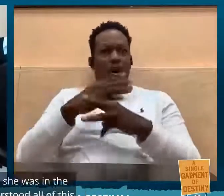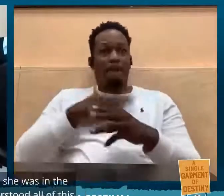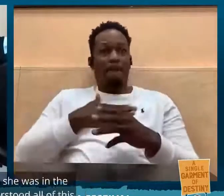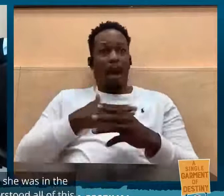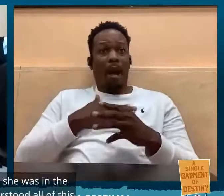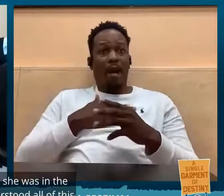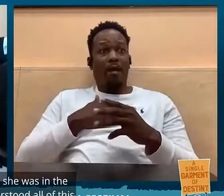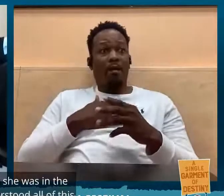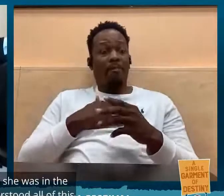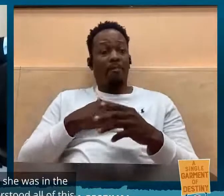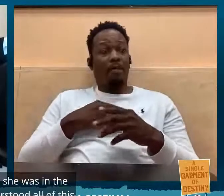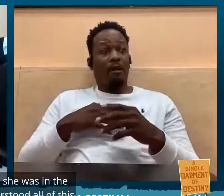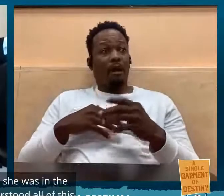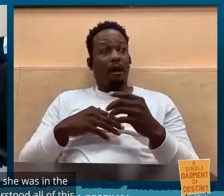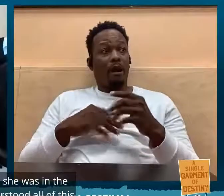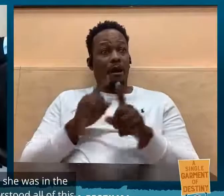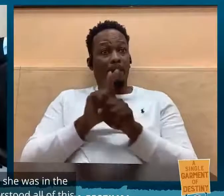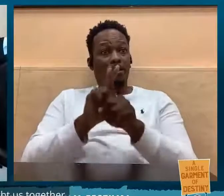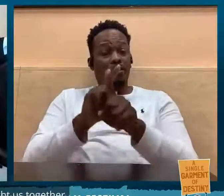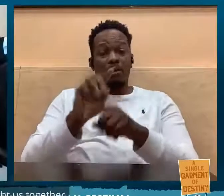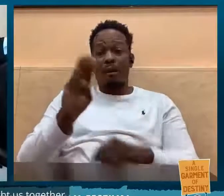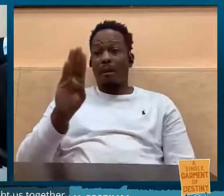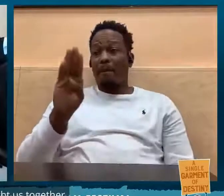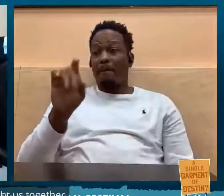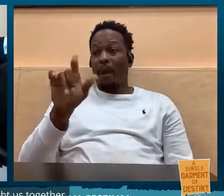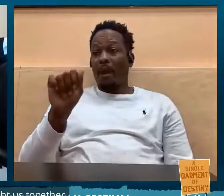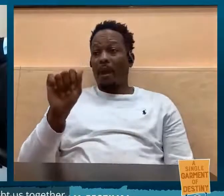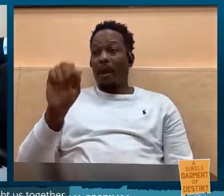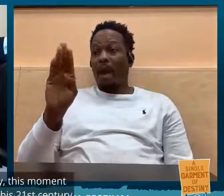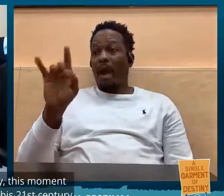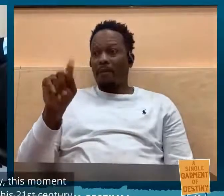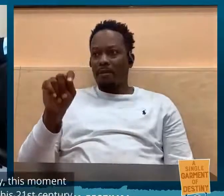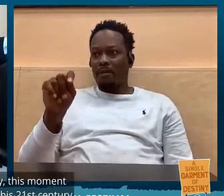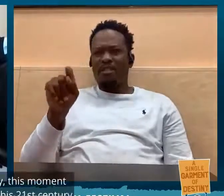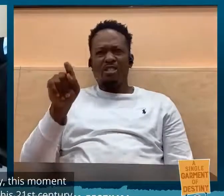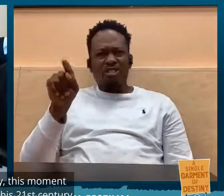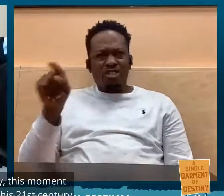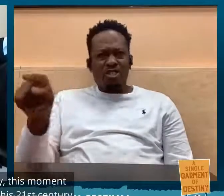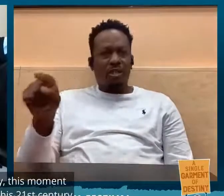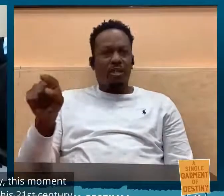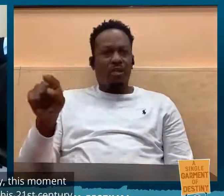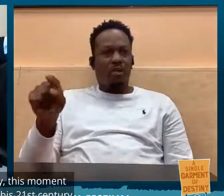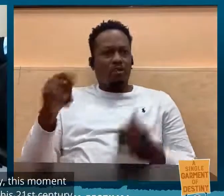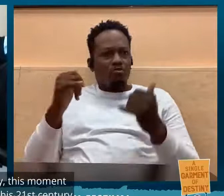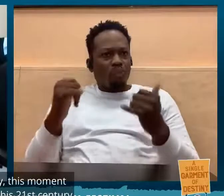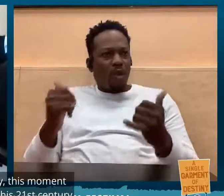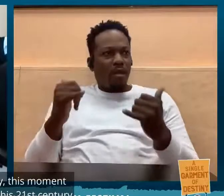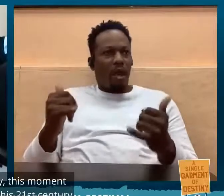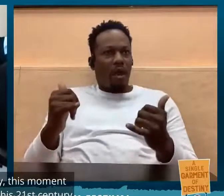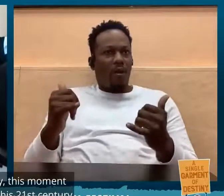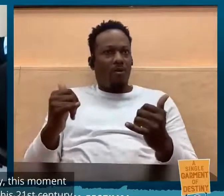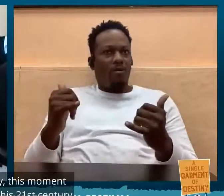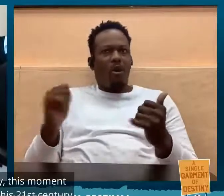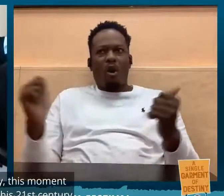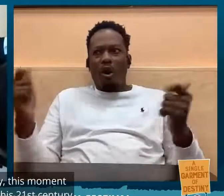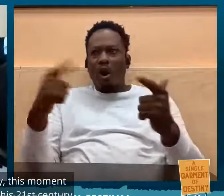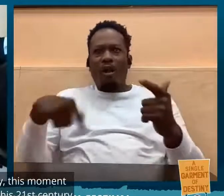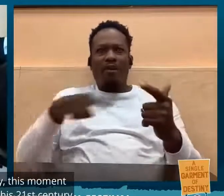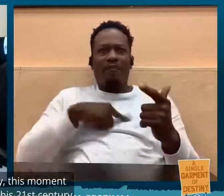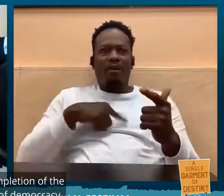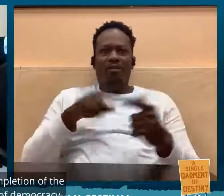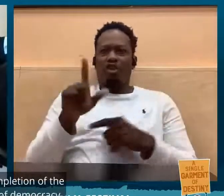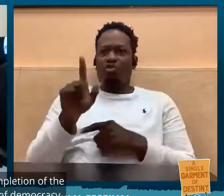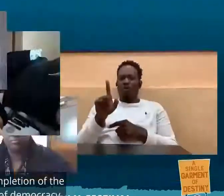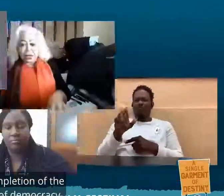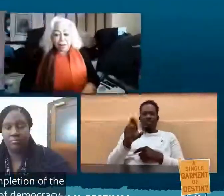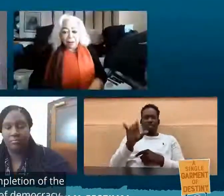Abzug, who when she was in the House understood all of this and brought us together. That's why this moment, right now, this 21st